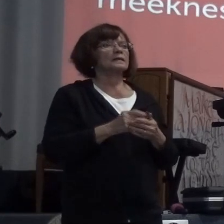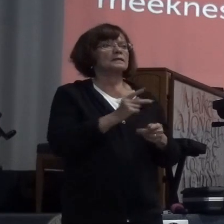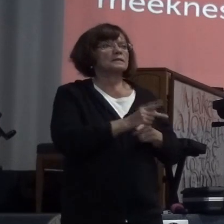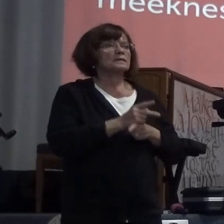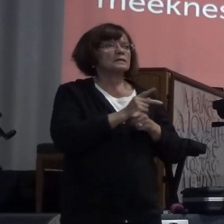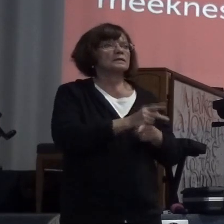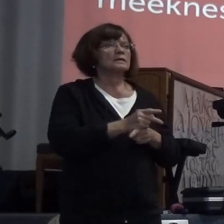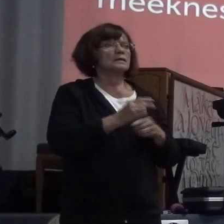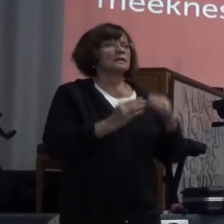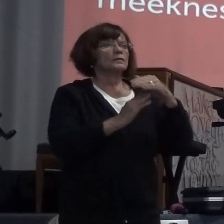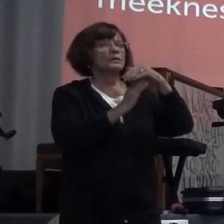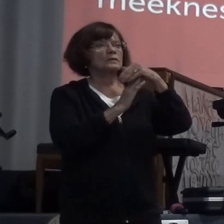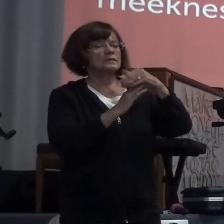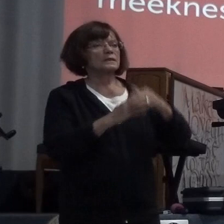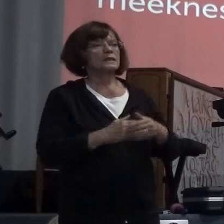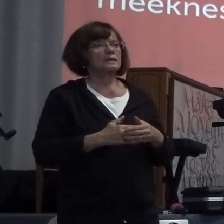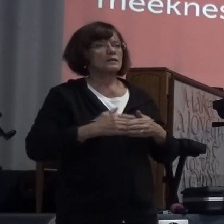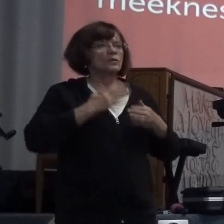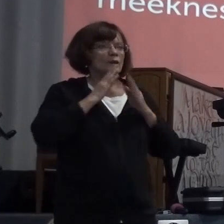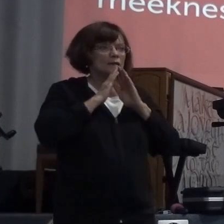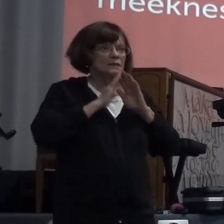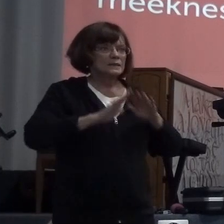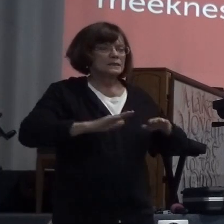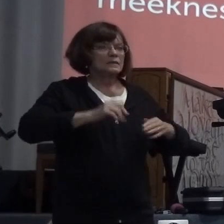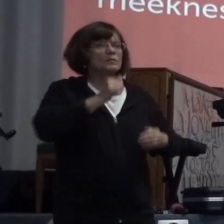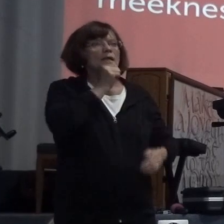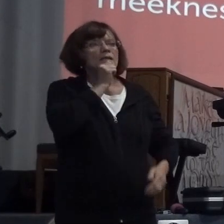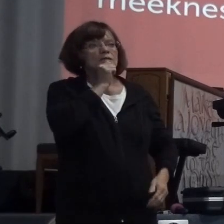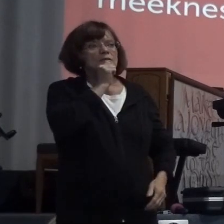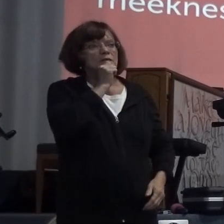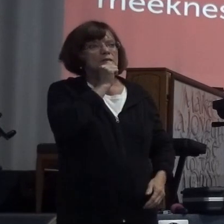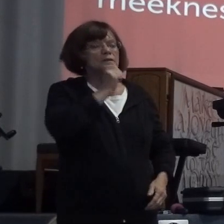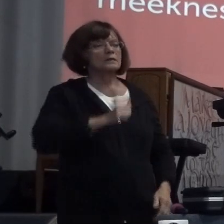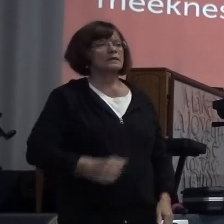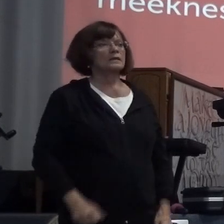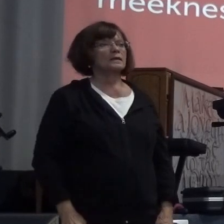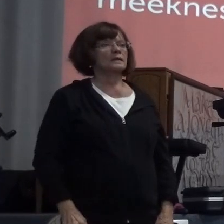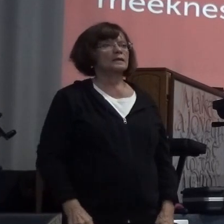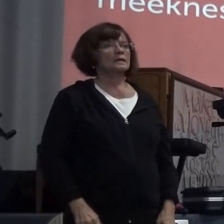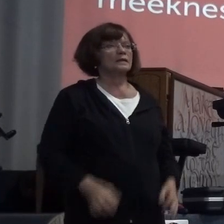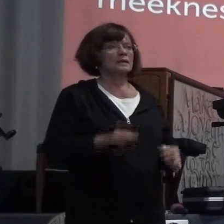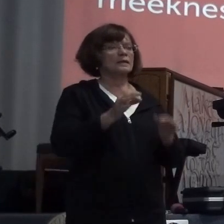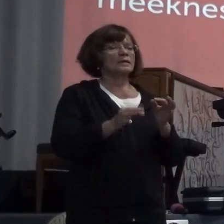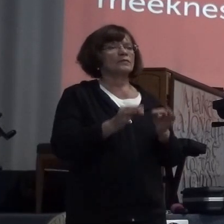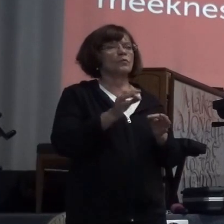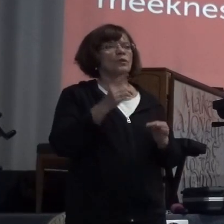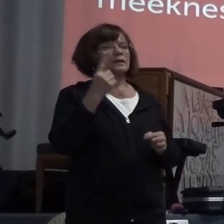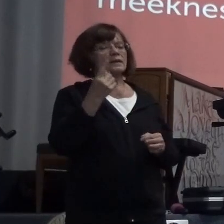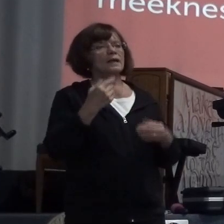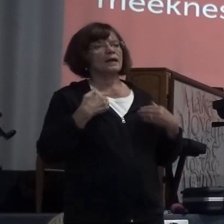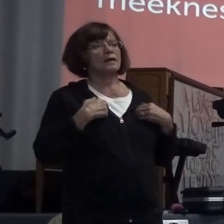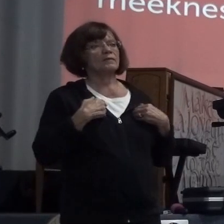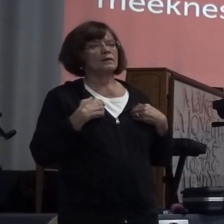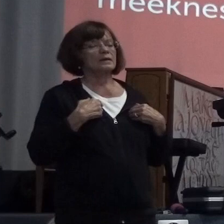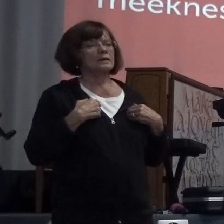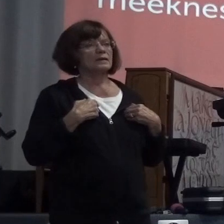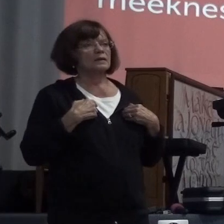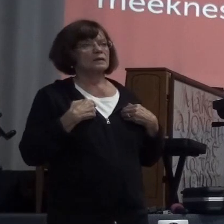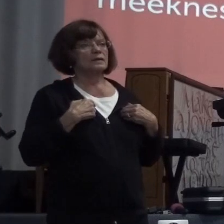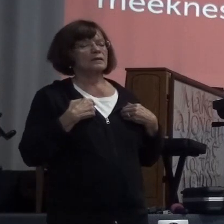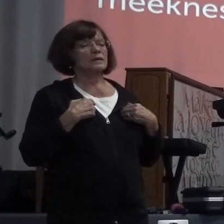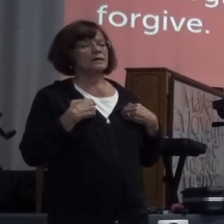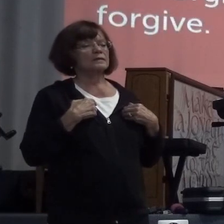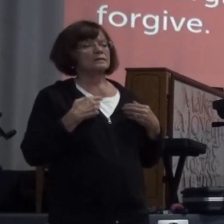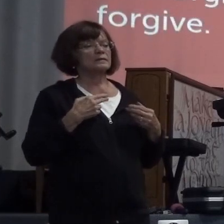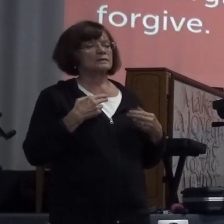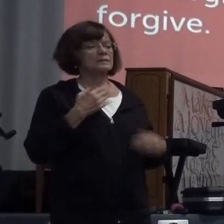humility, meekness, and patience, bearing with one another. If one has a complaint against another, oh, I'm sorry, I read ahead of